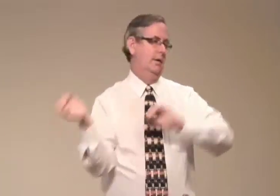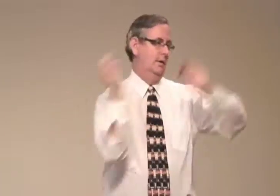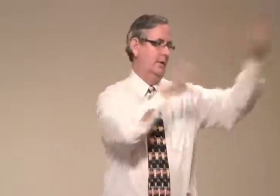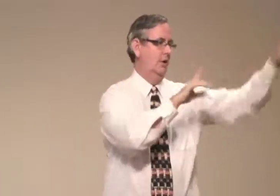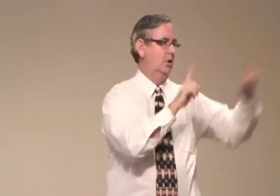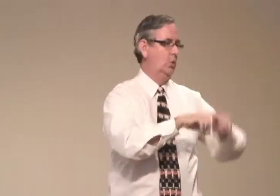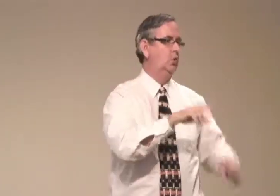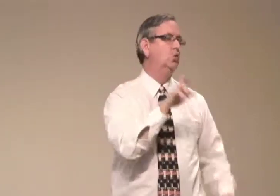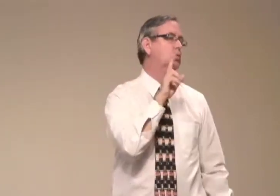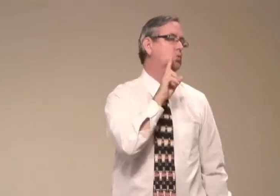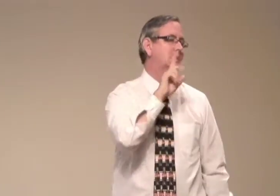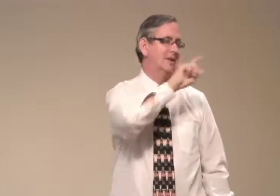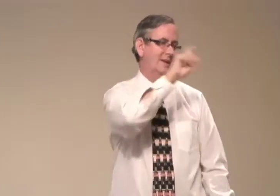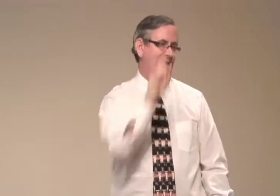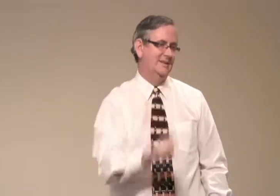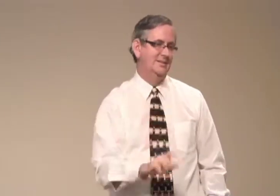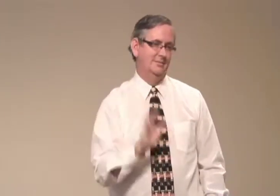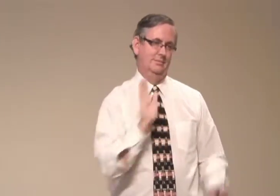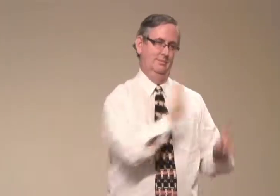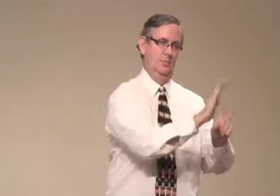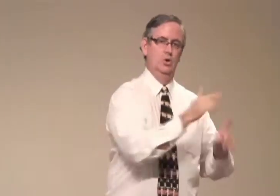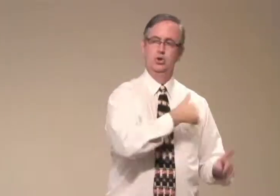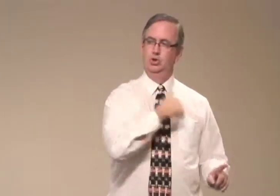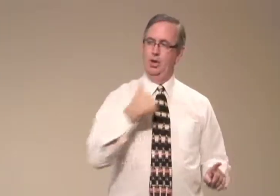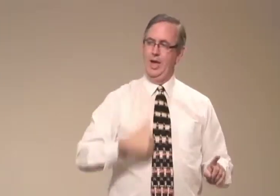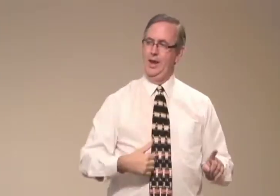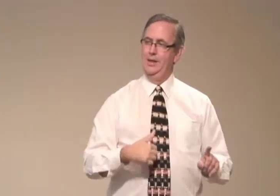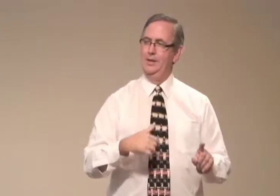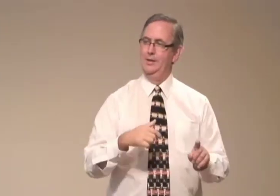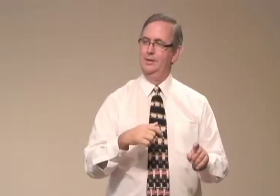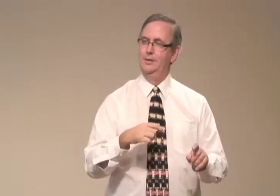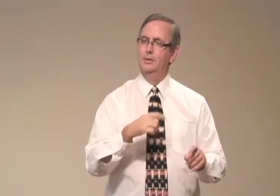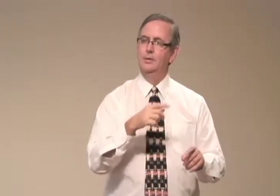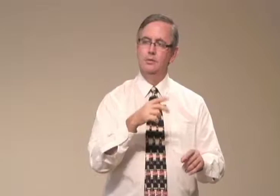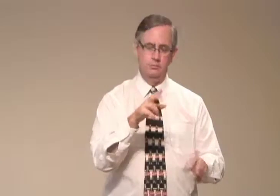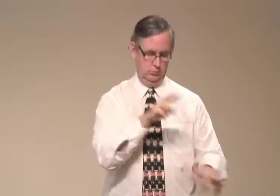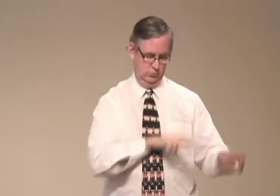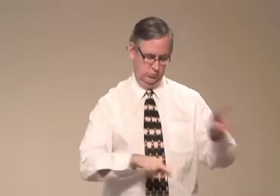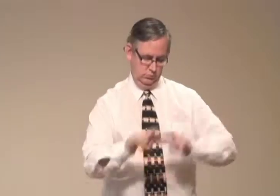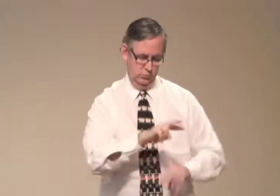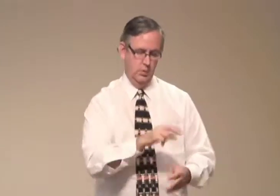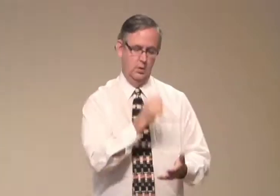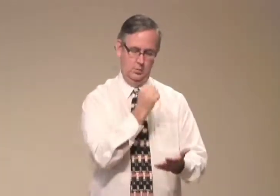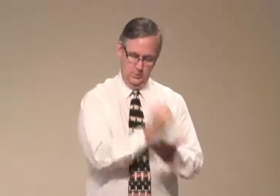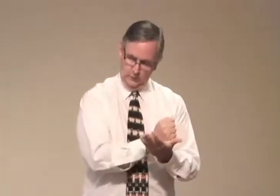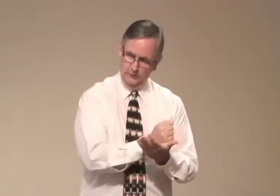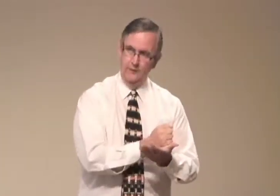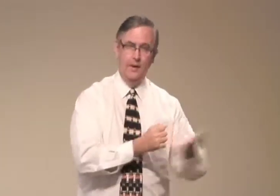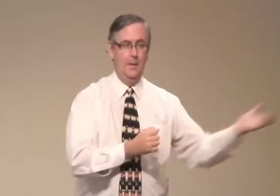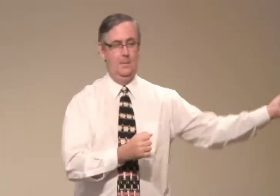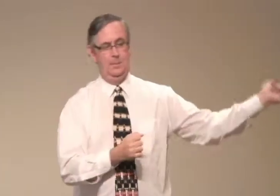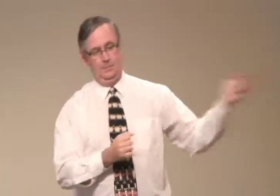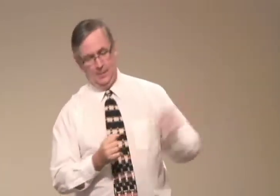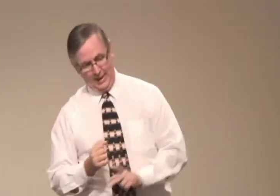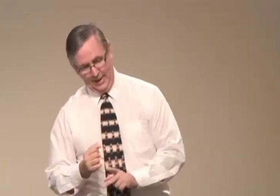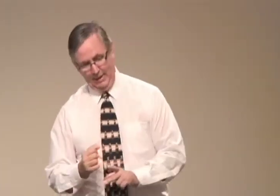seal of the state of Florida on it, and now that's on its way to the Chinese